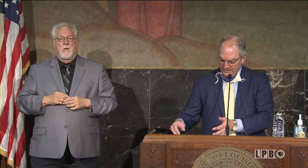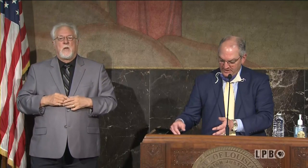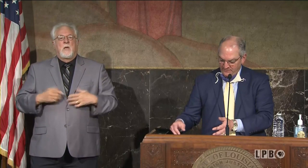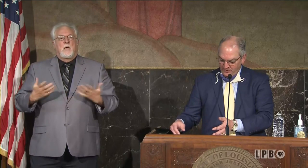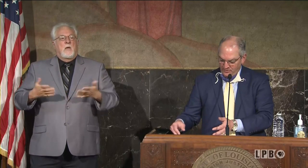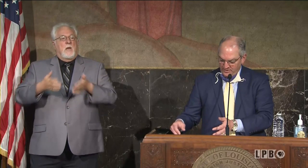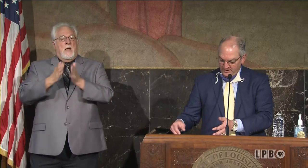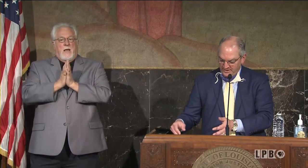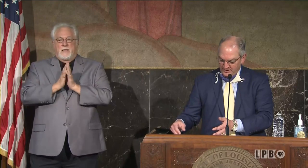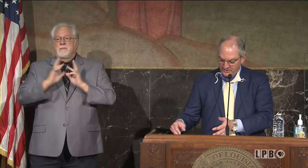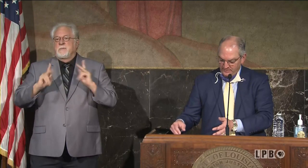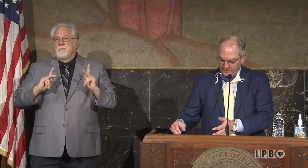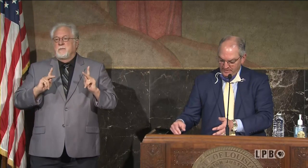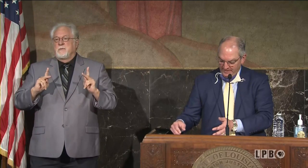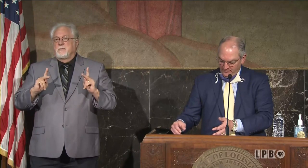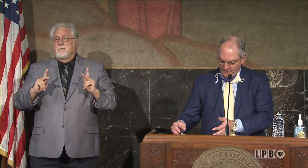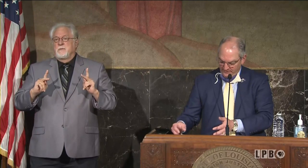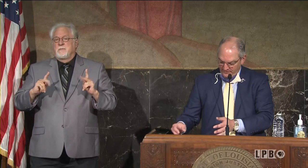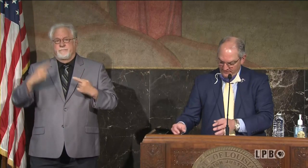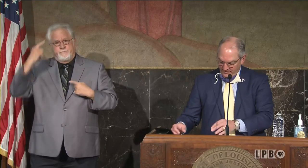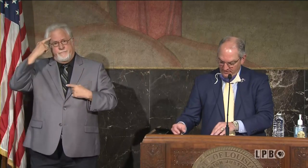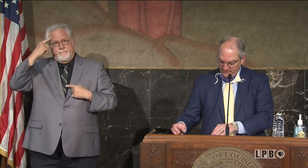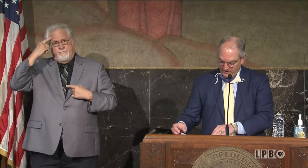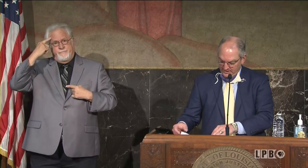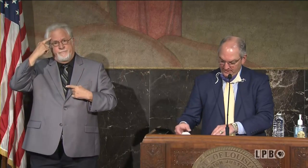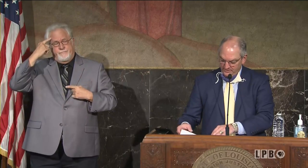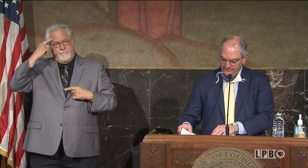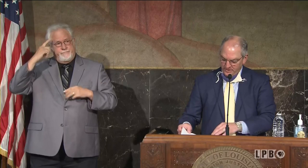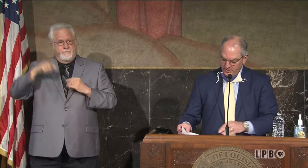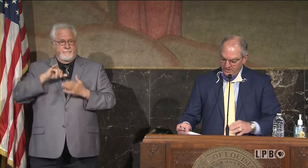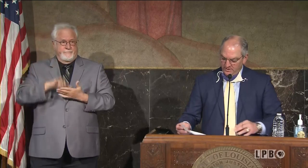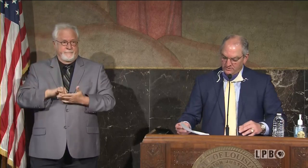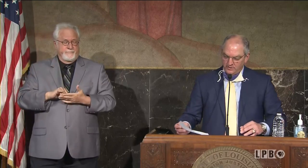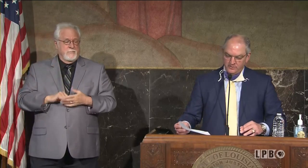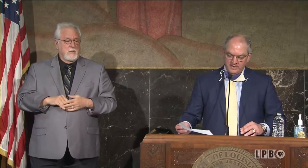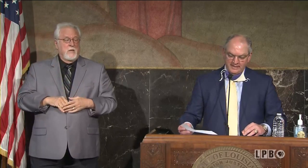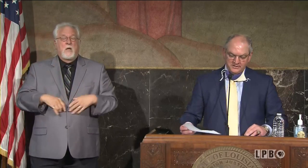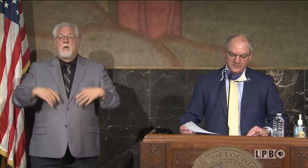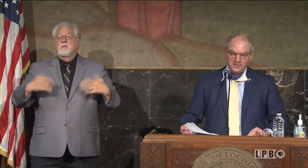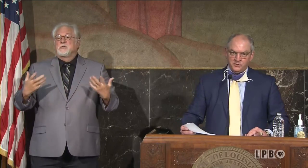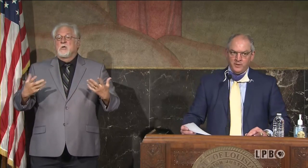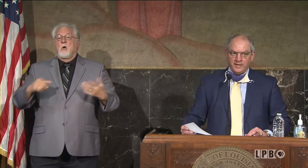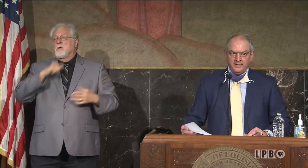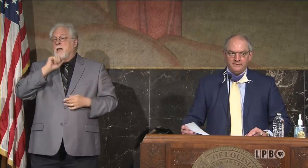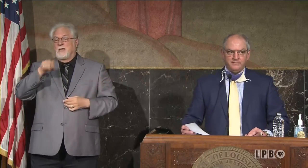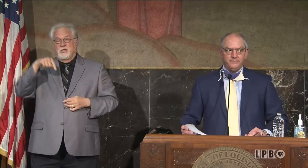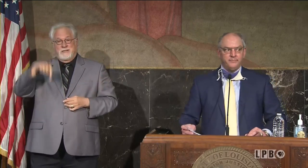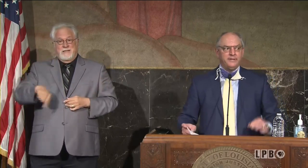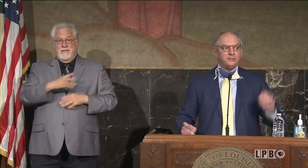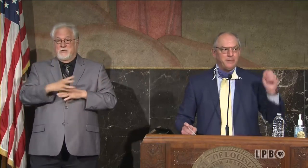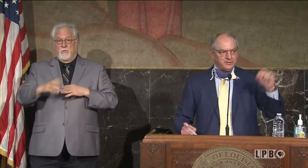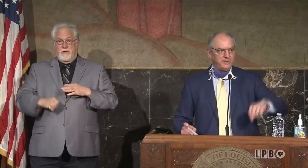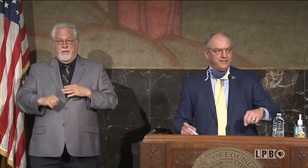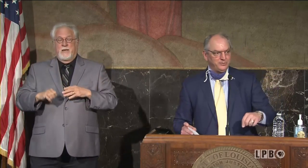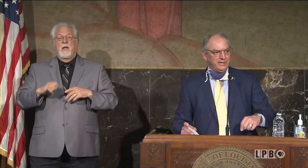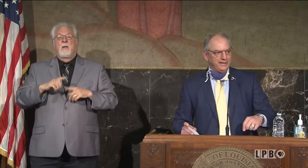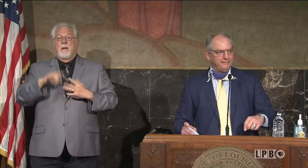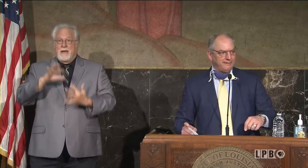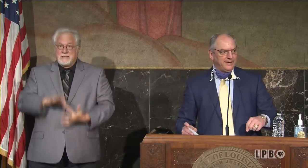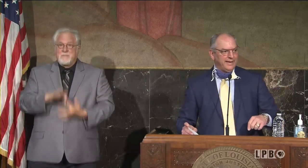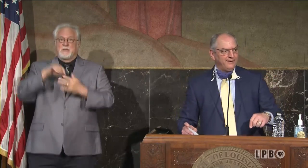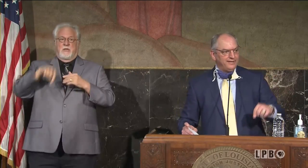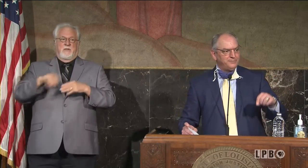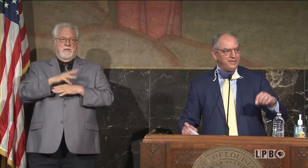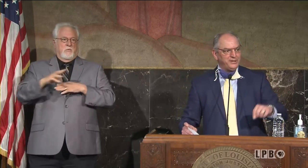So I would ask everyone to be mindful of all of these things. So not just this weekend, but especially this